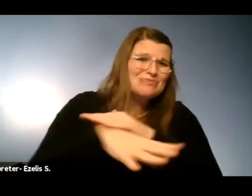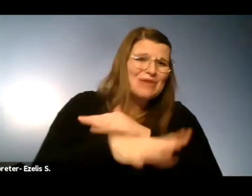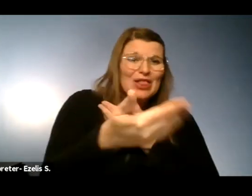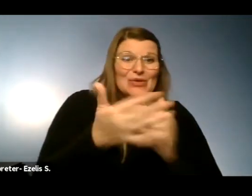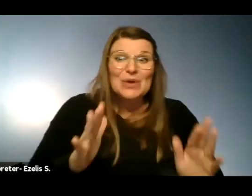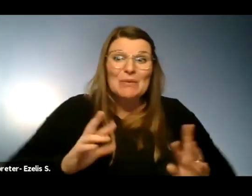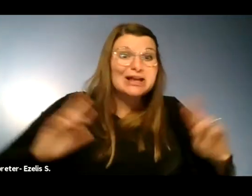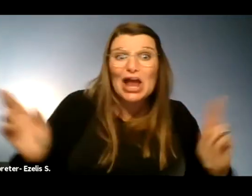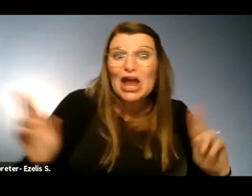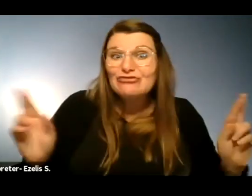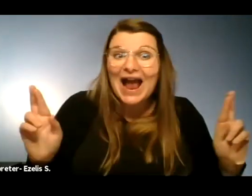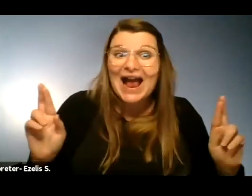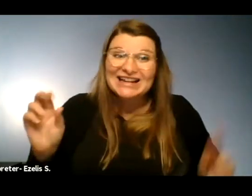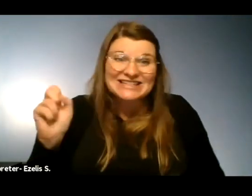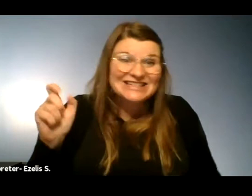ready, get set.